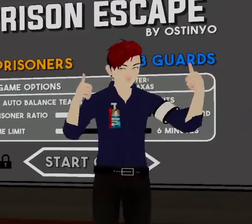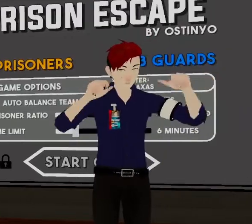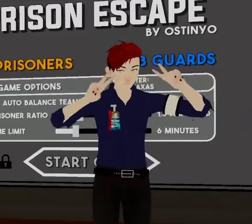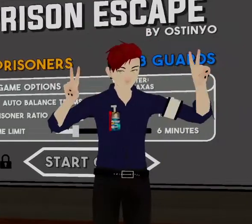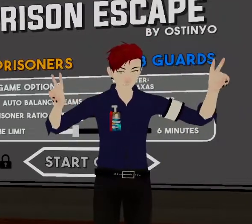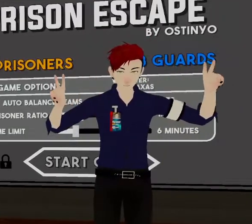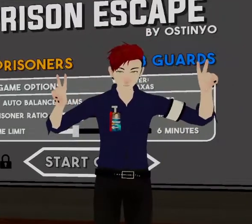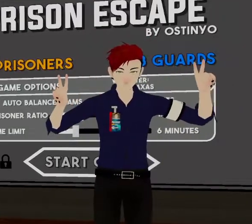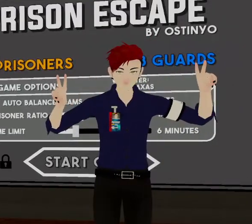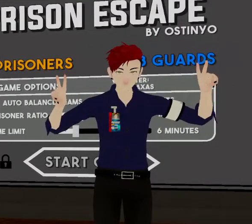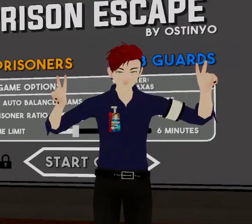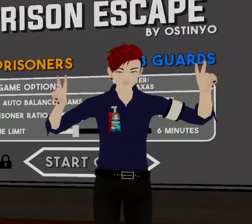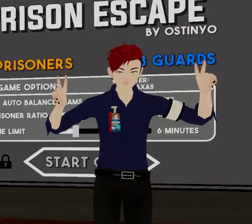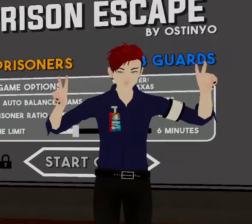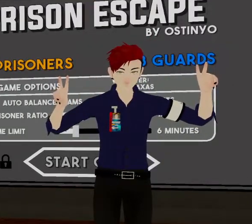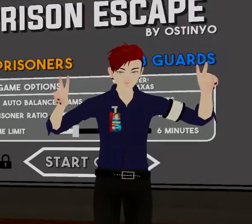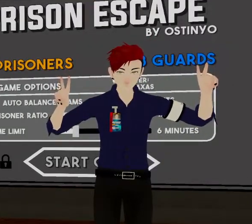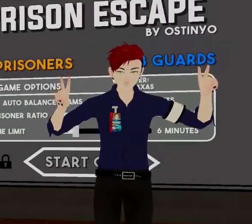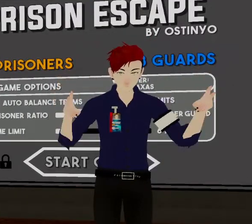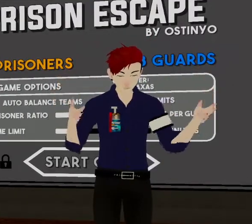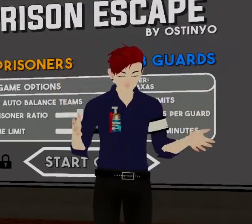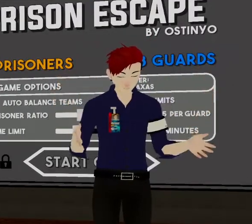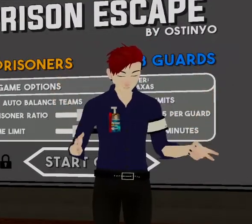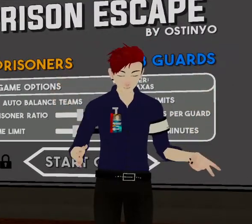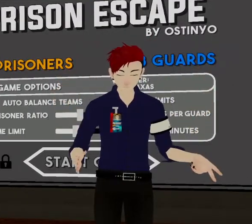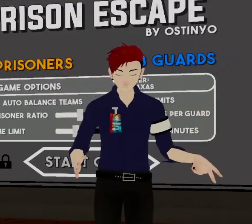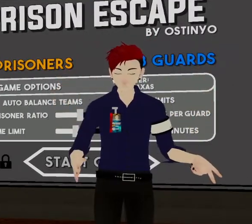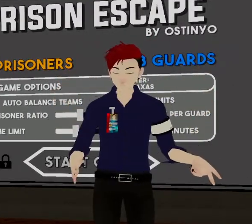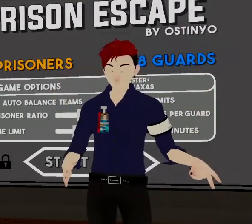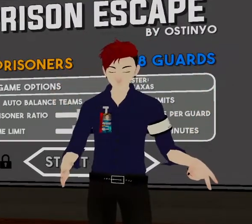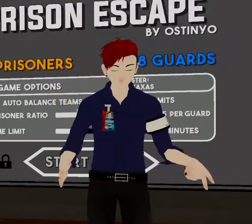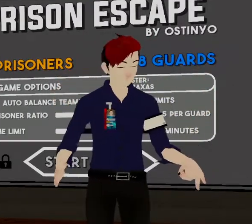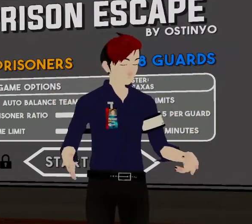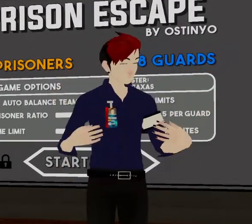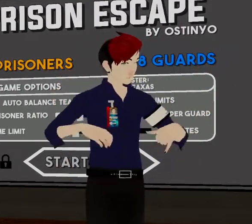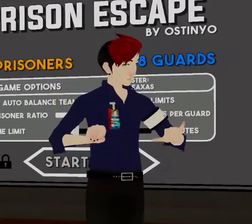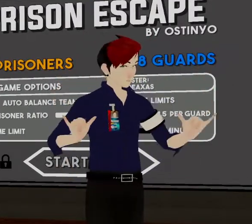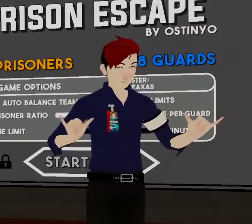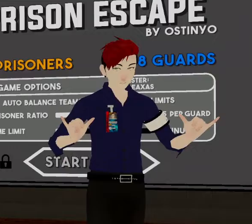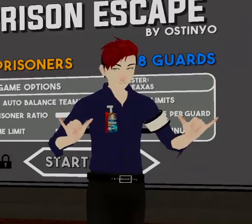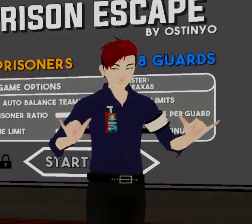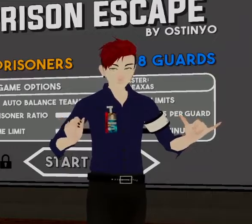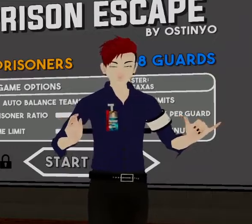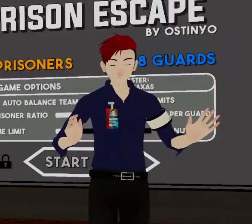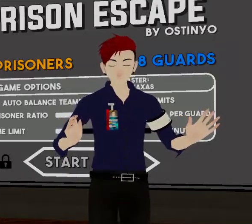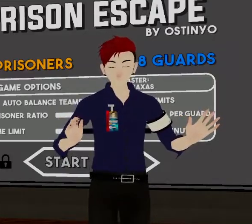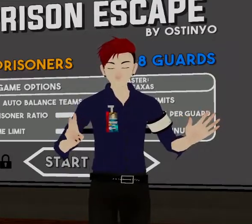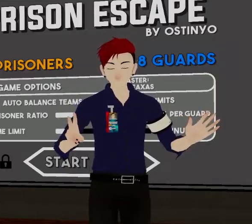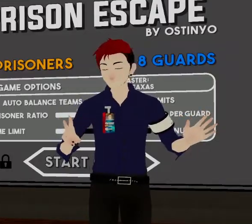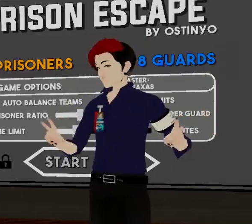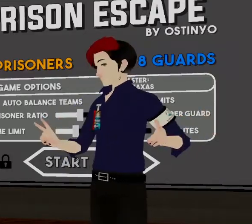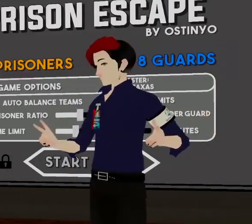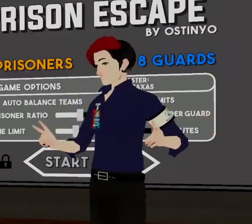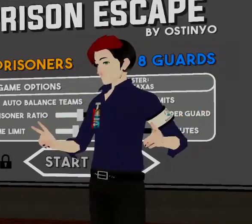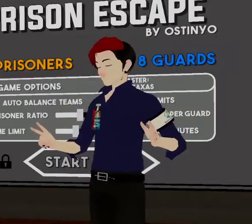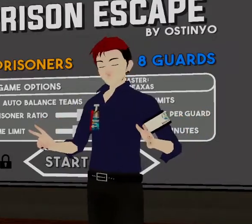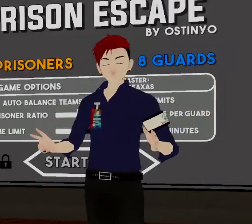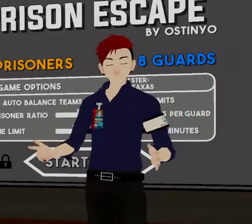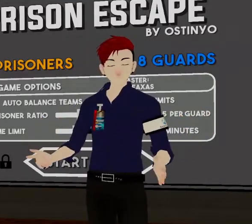Good? Ready? I'm frozen. Am I still frozen? But you'll be fine. Most You're persons fine. are You